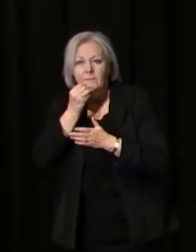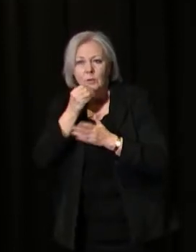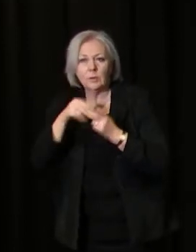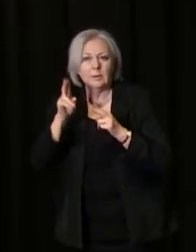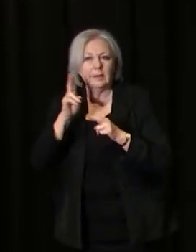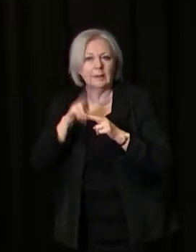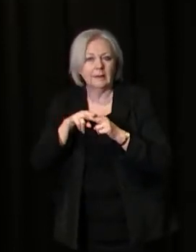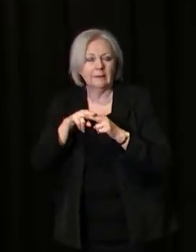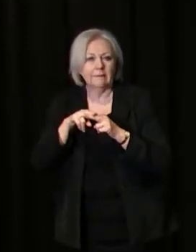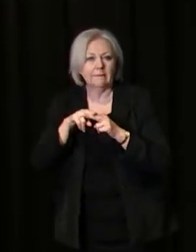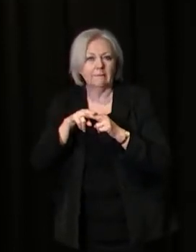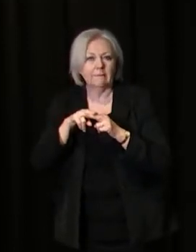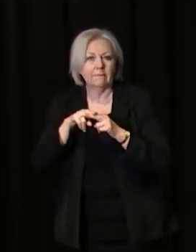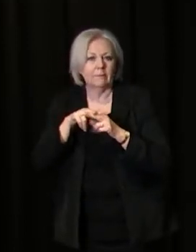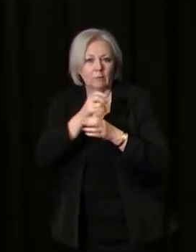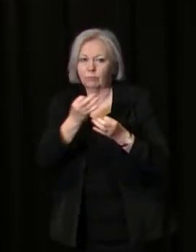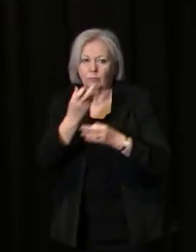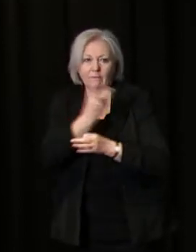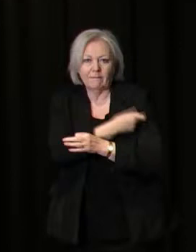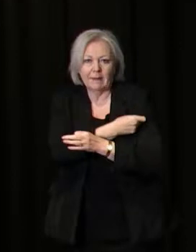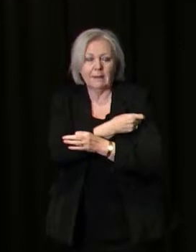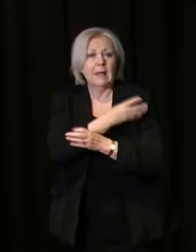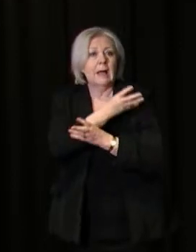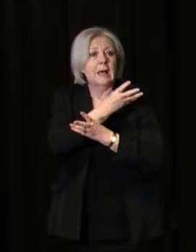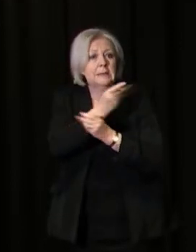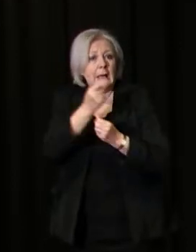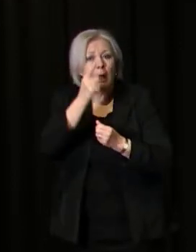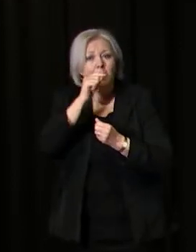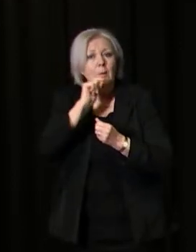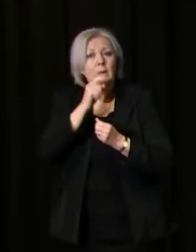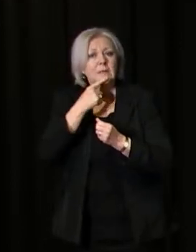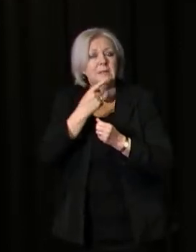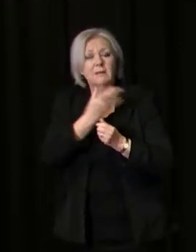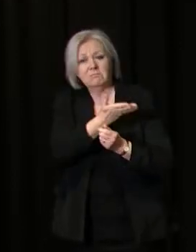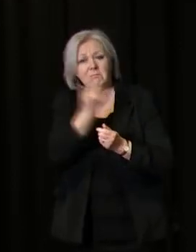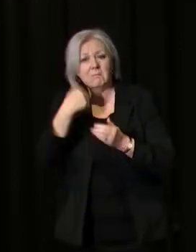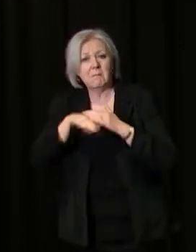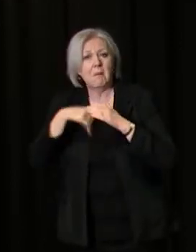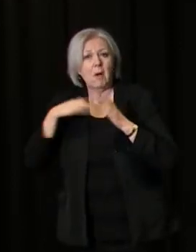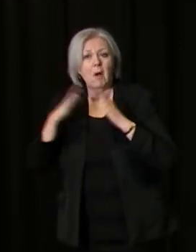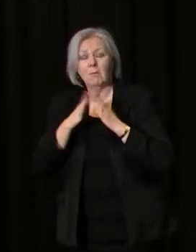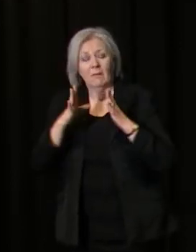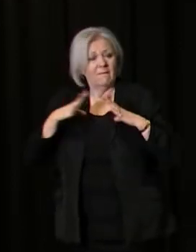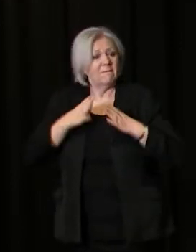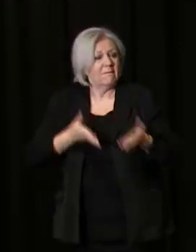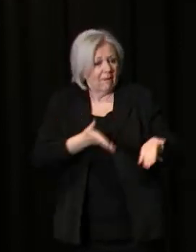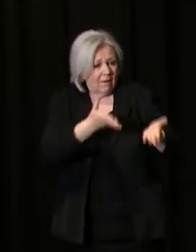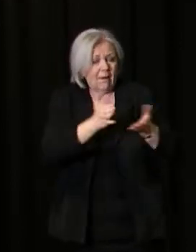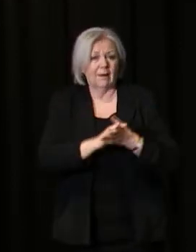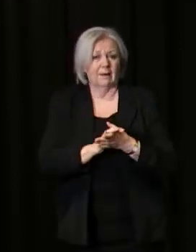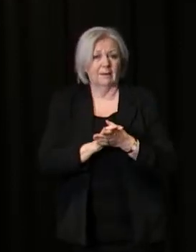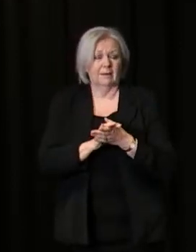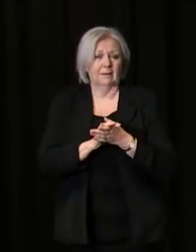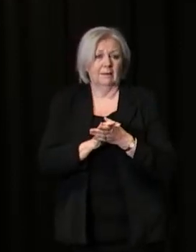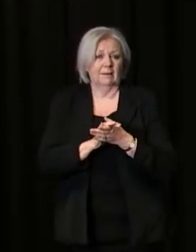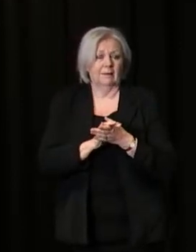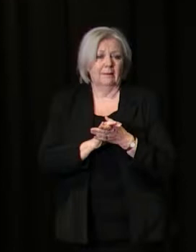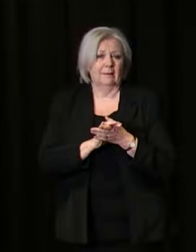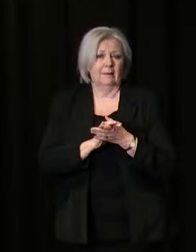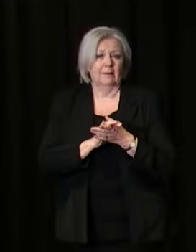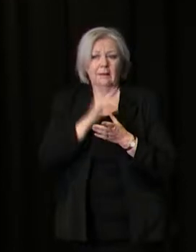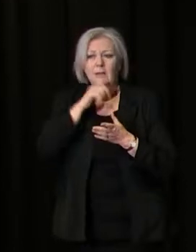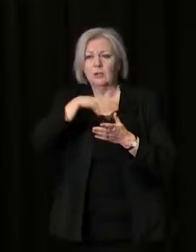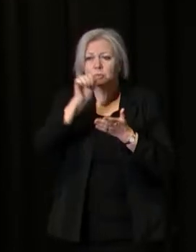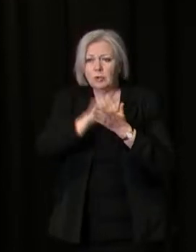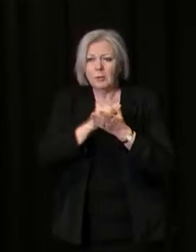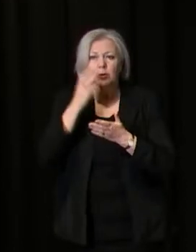you can go and visit people if they're happy to have you in their home. You can go and do some shopping for the basics, the things that you need. You